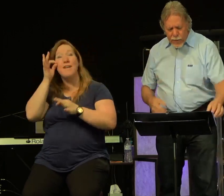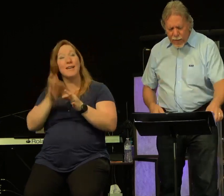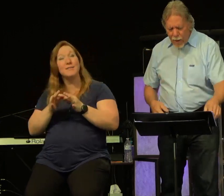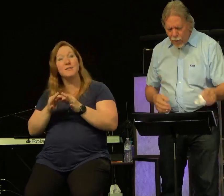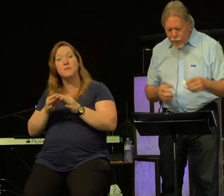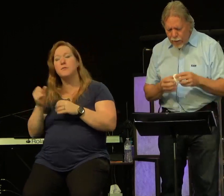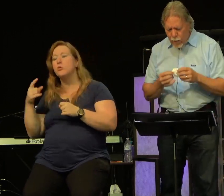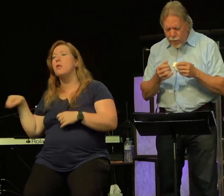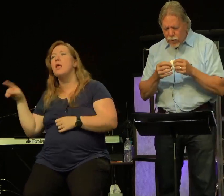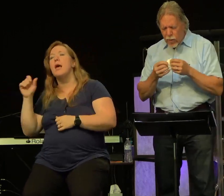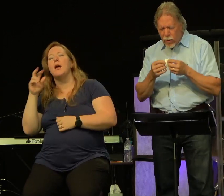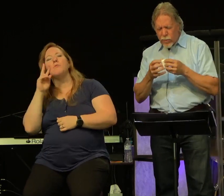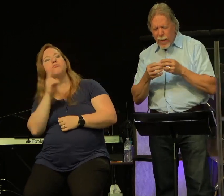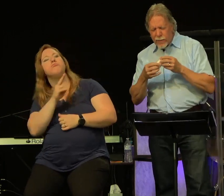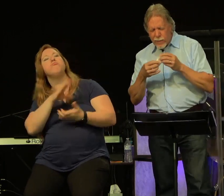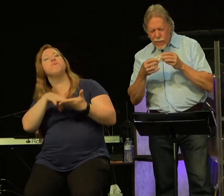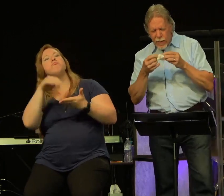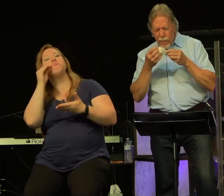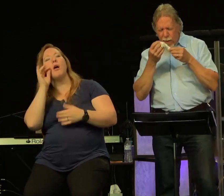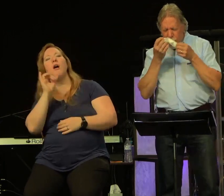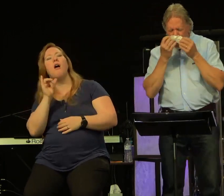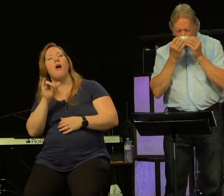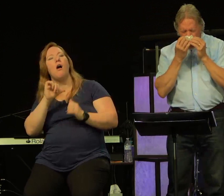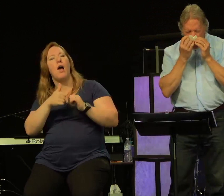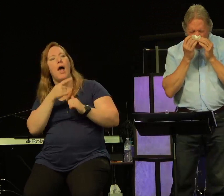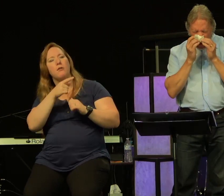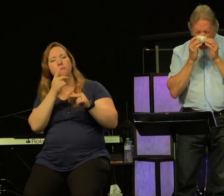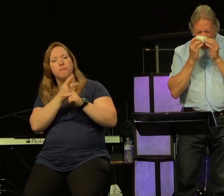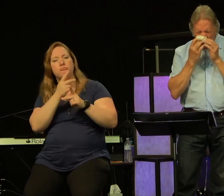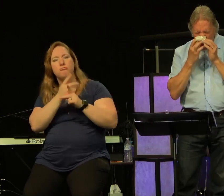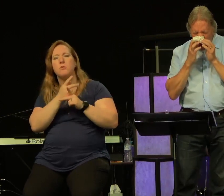can see how we deal with the circumstances that come up.